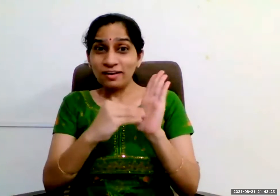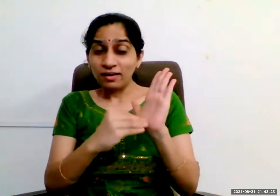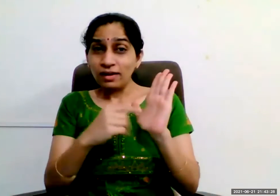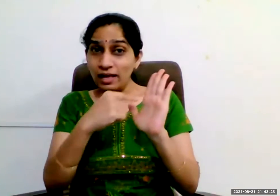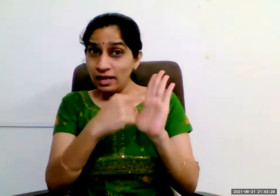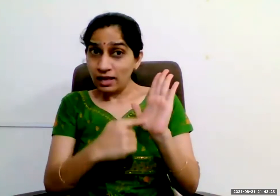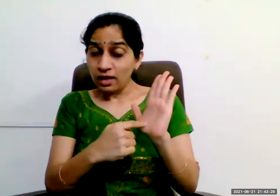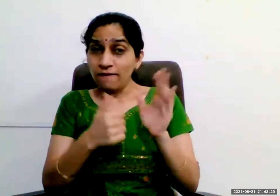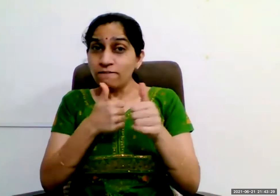animals.